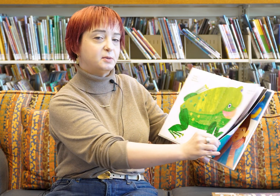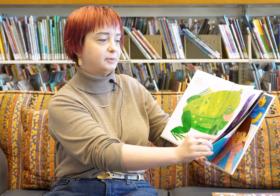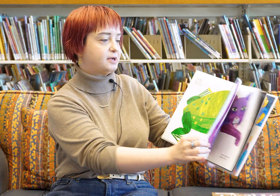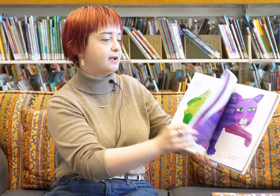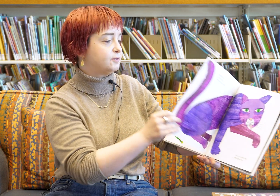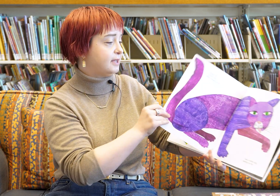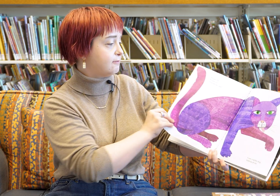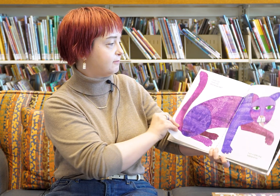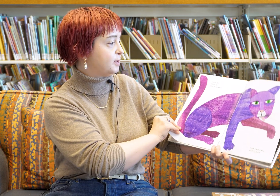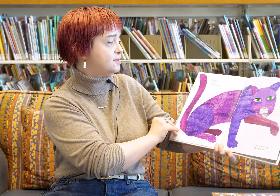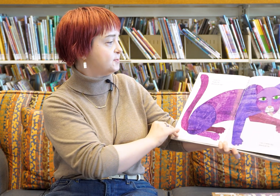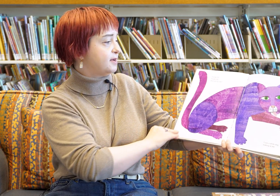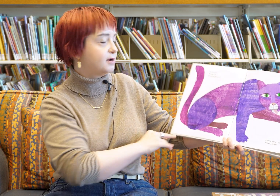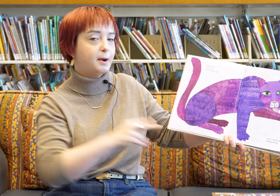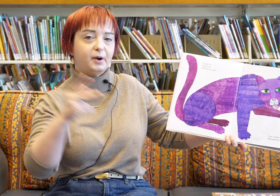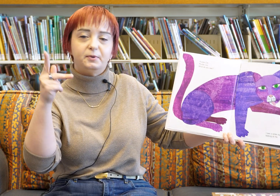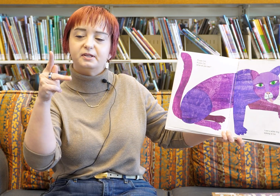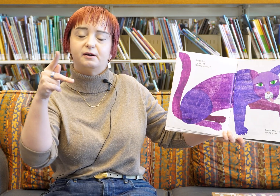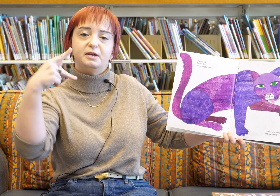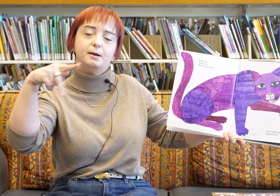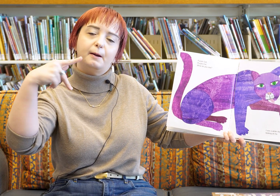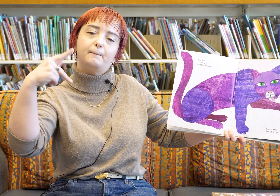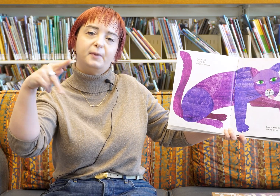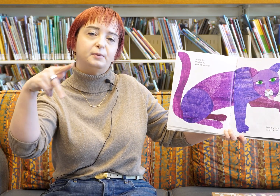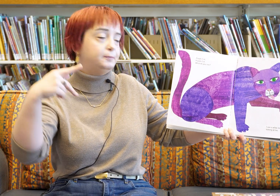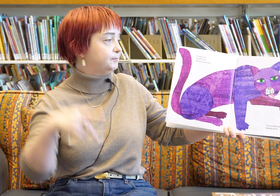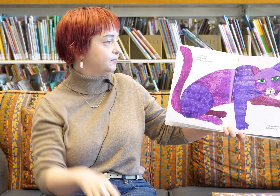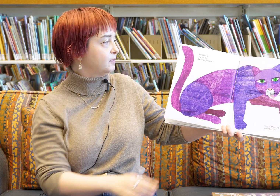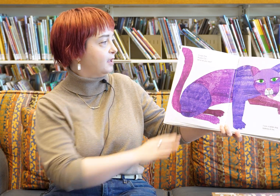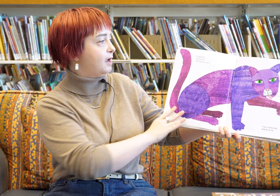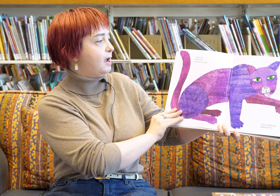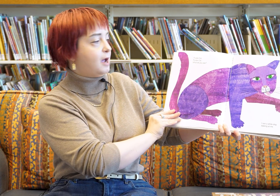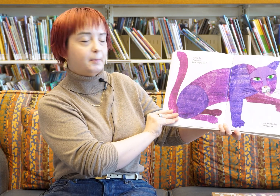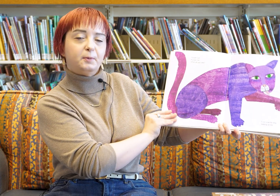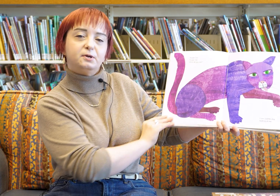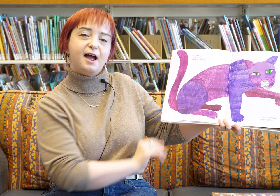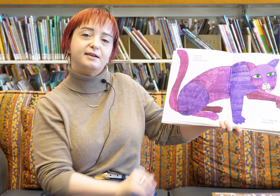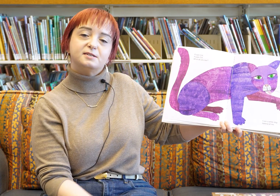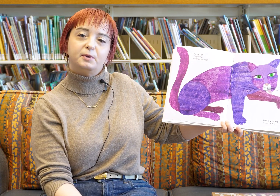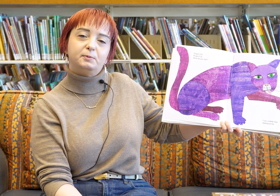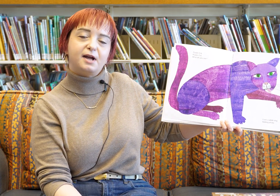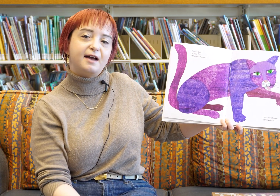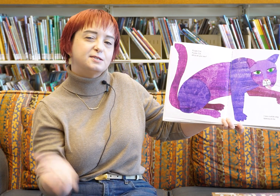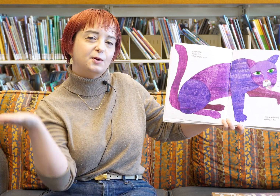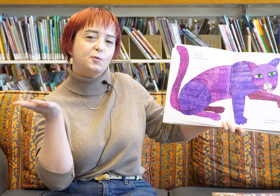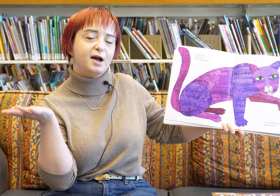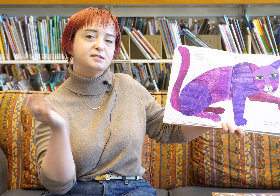purple cat in real life, but here's one. Purple, the letter P, purple. Purple cat, what do